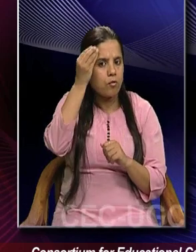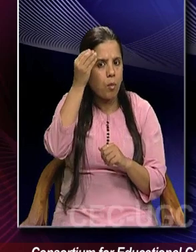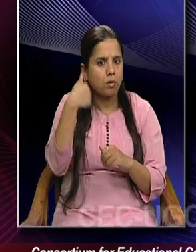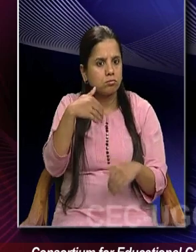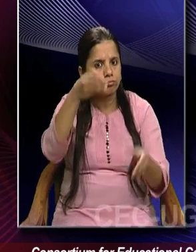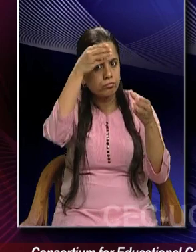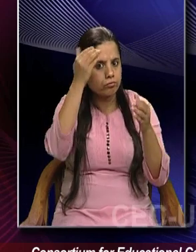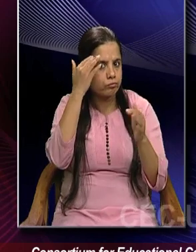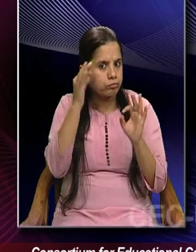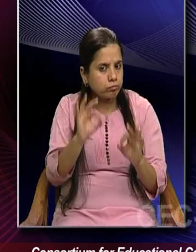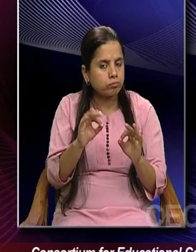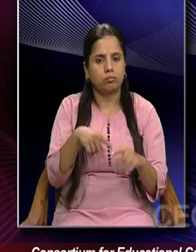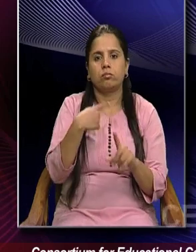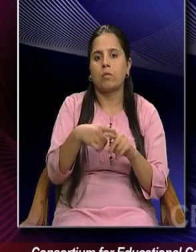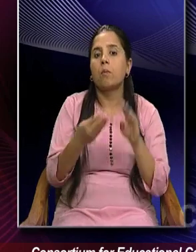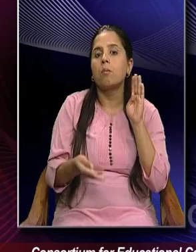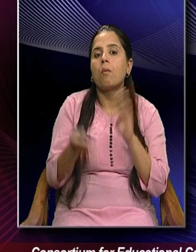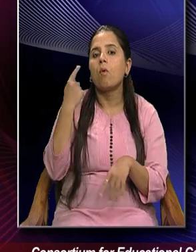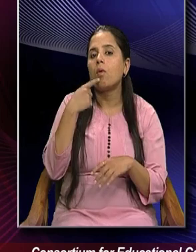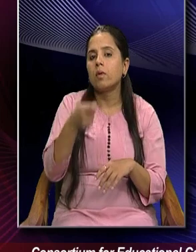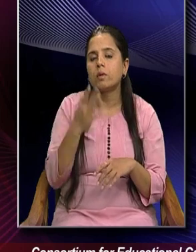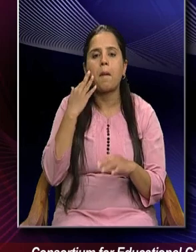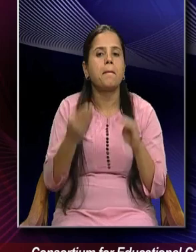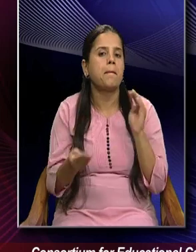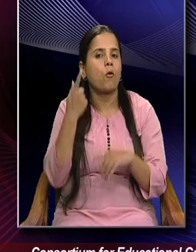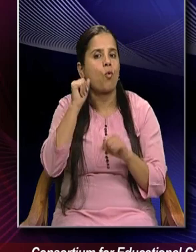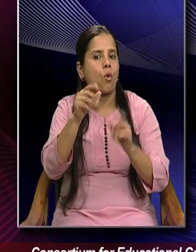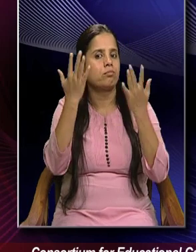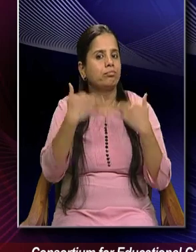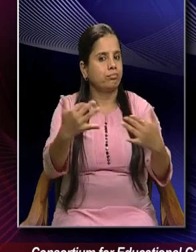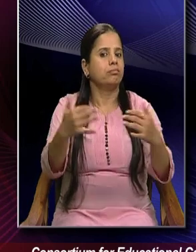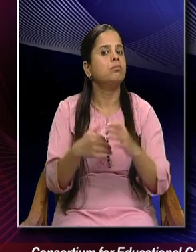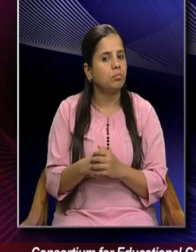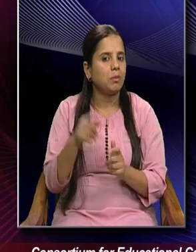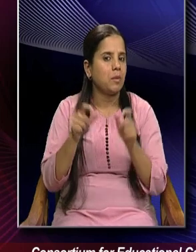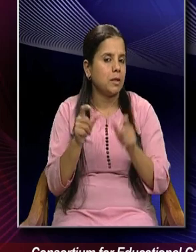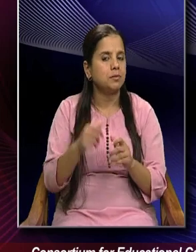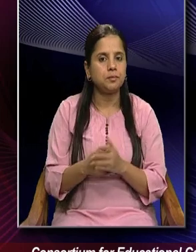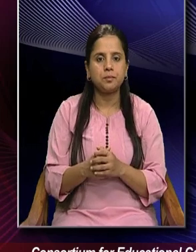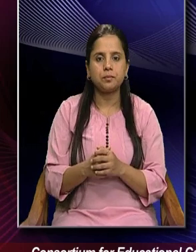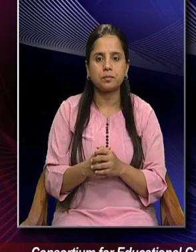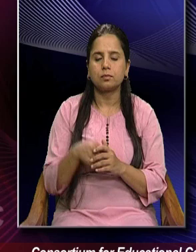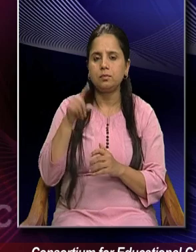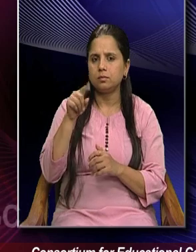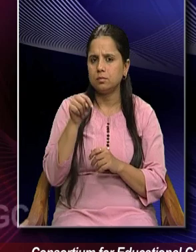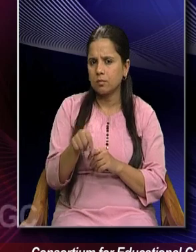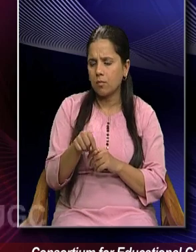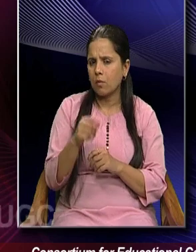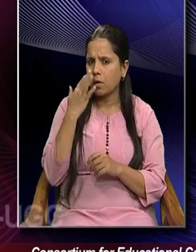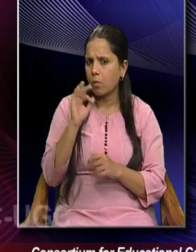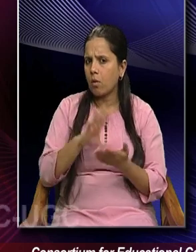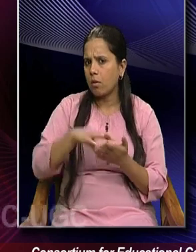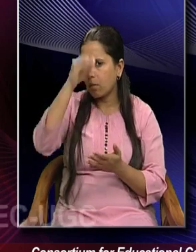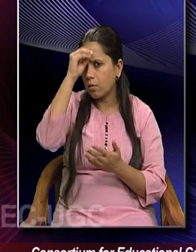and, for maximum updates for your audience. And what are the key